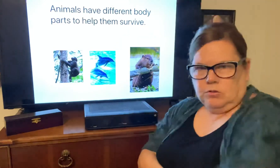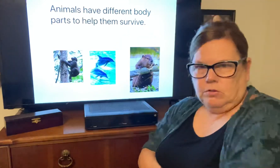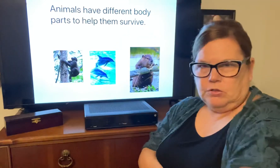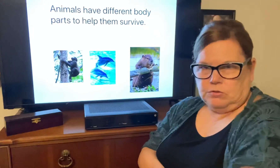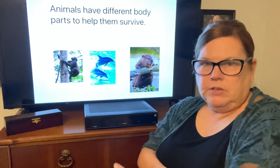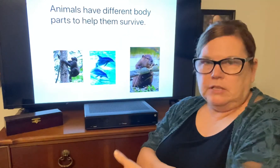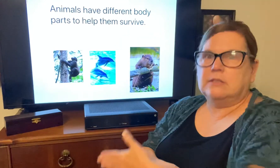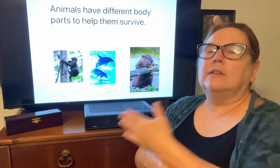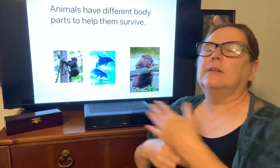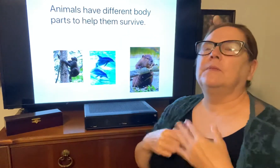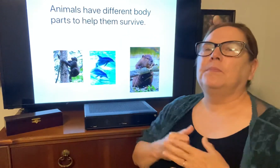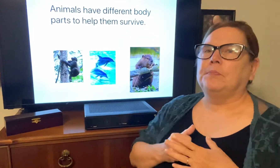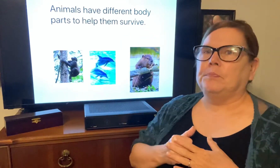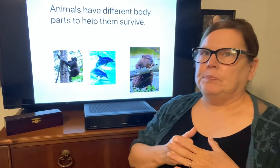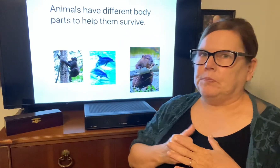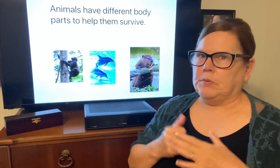the trees. Okay.